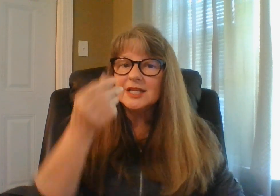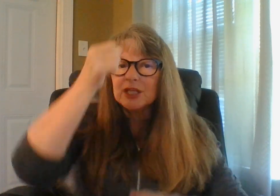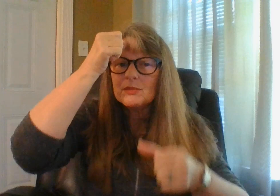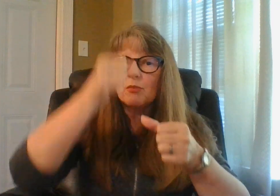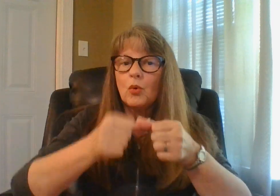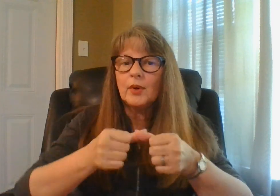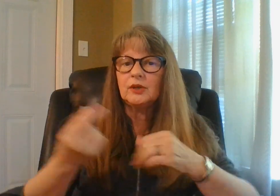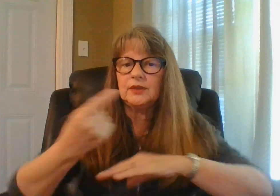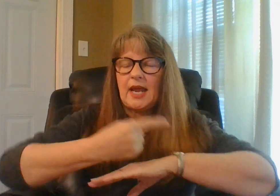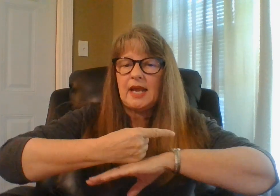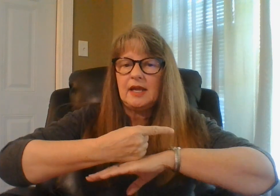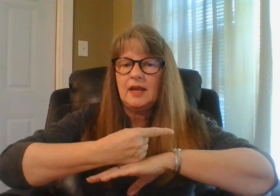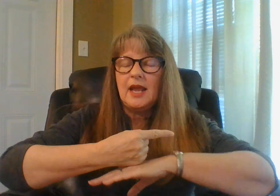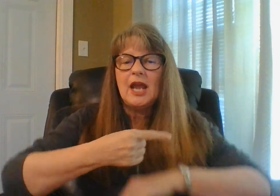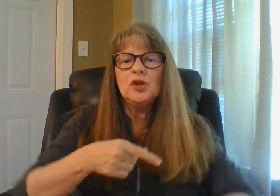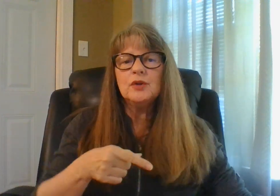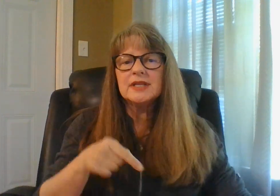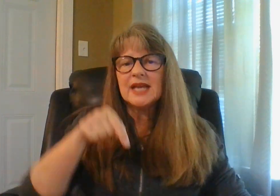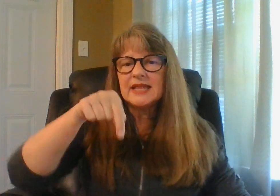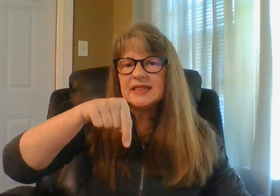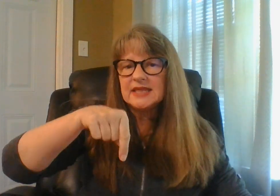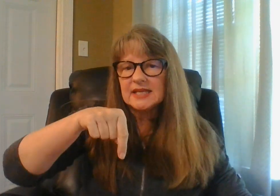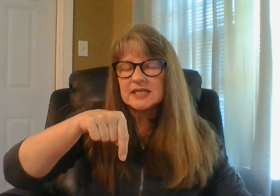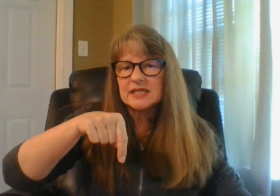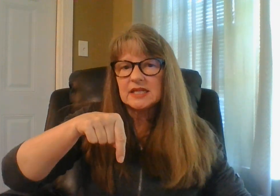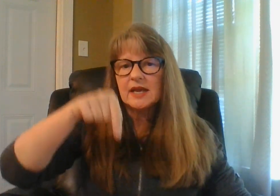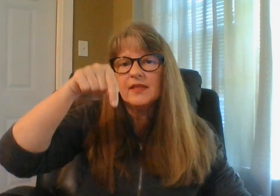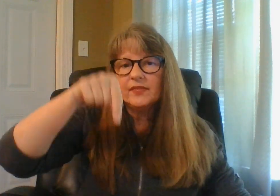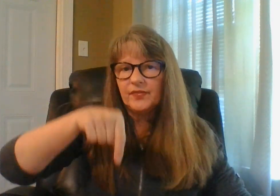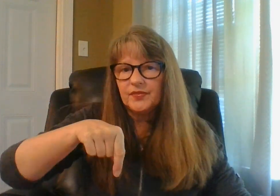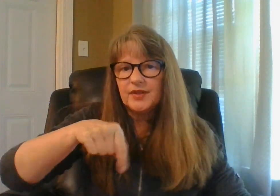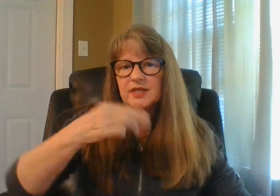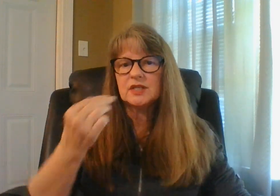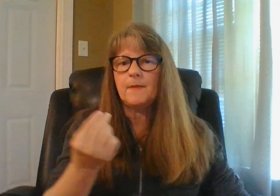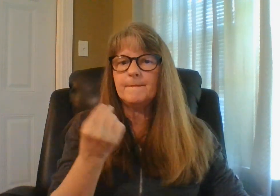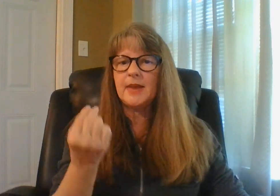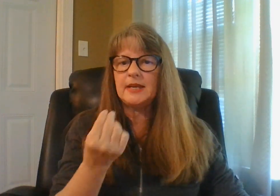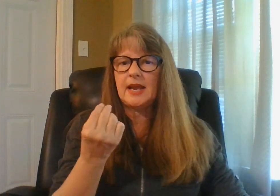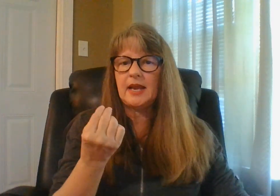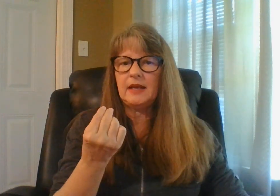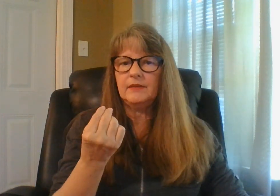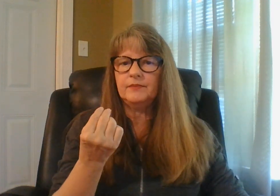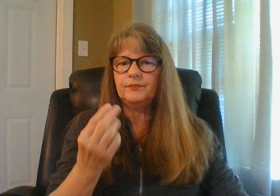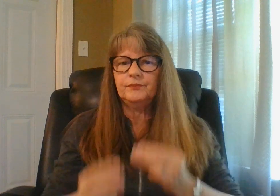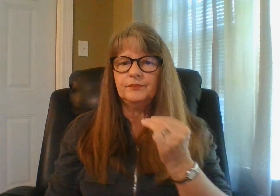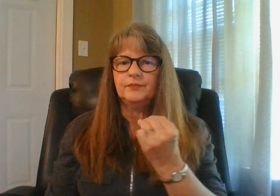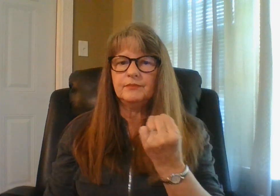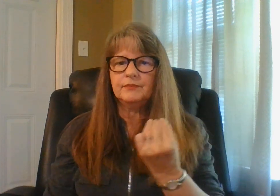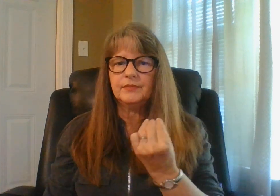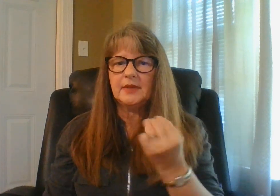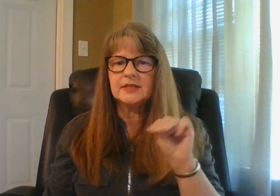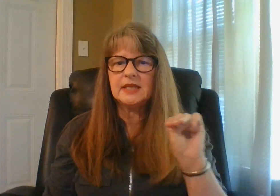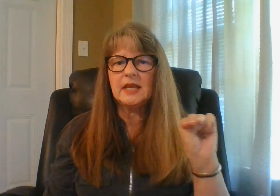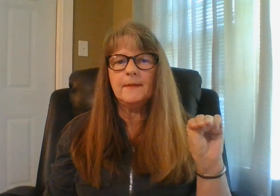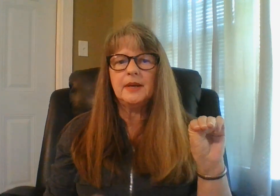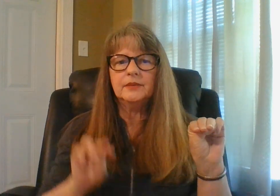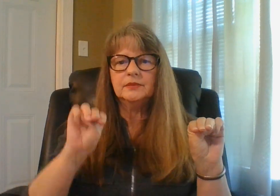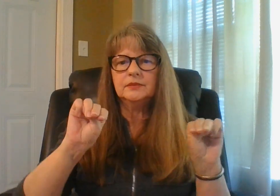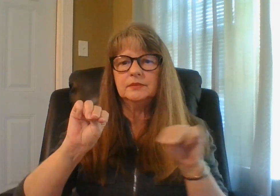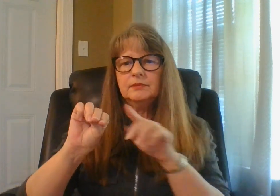is Memorial Day. And you could say this Monday. It's an M.